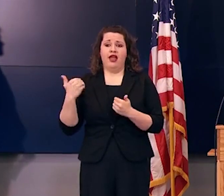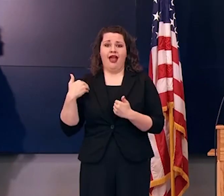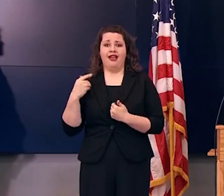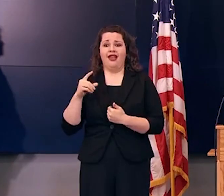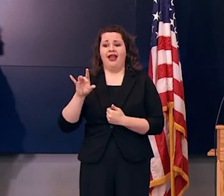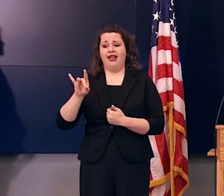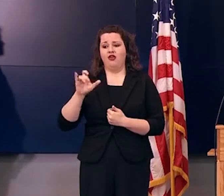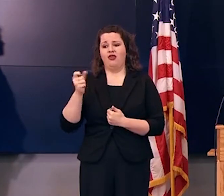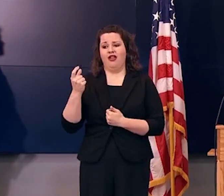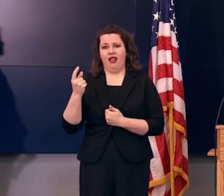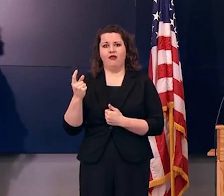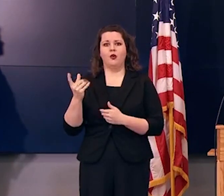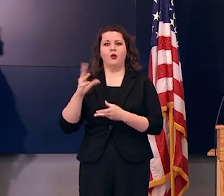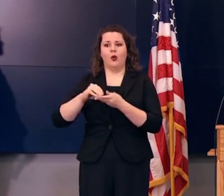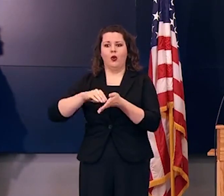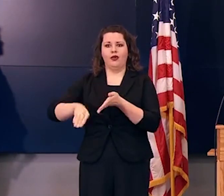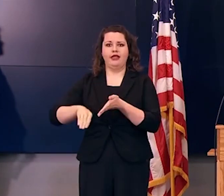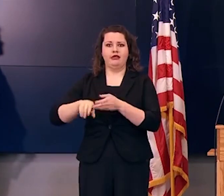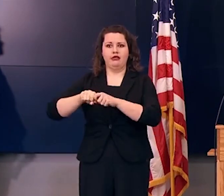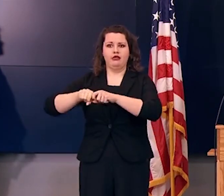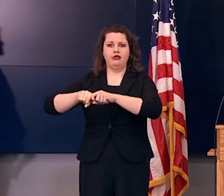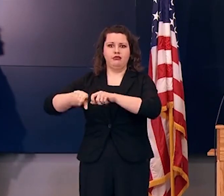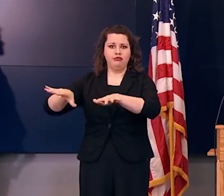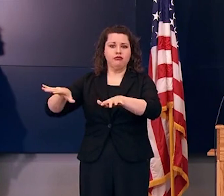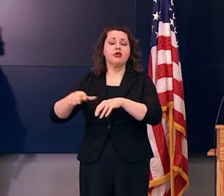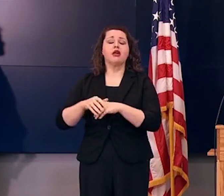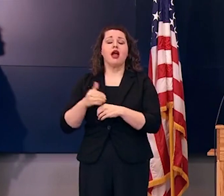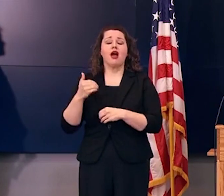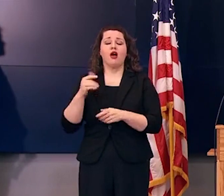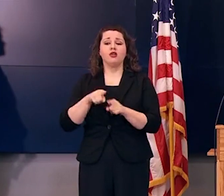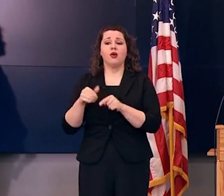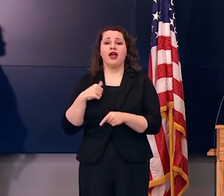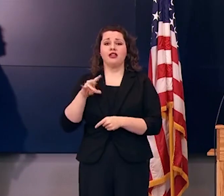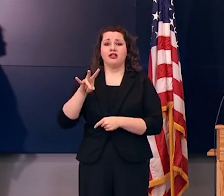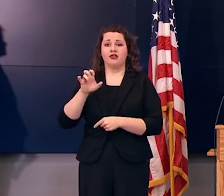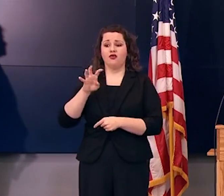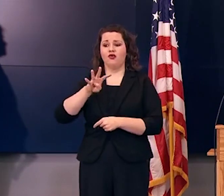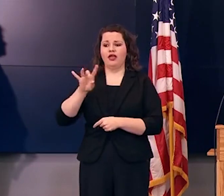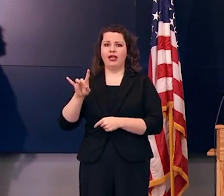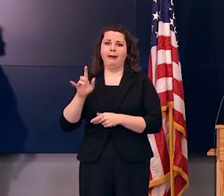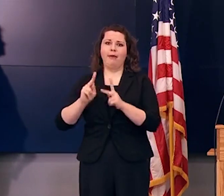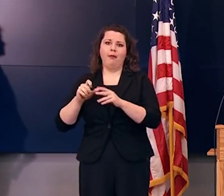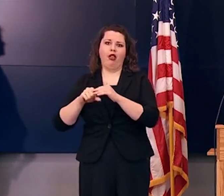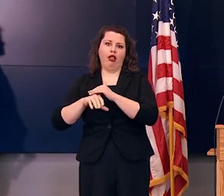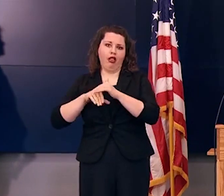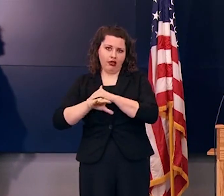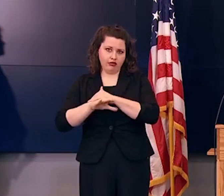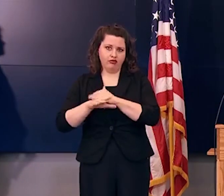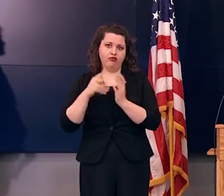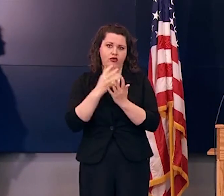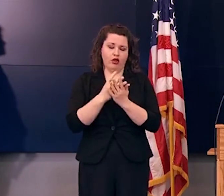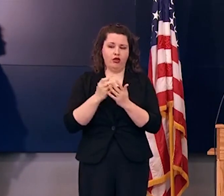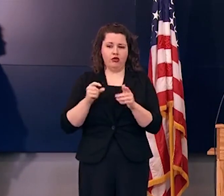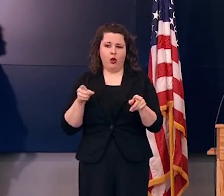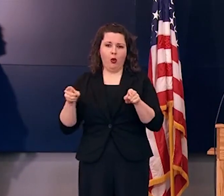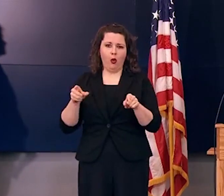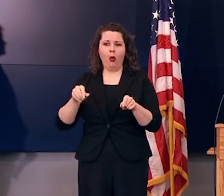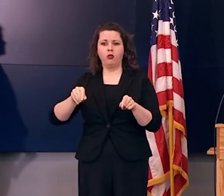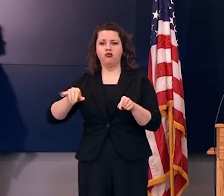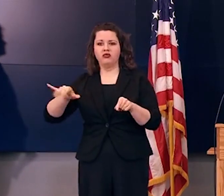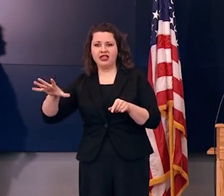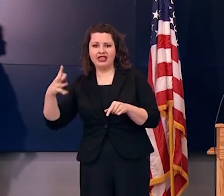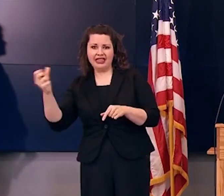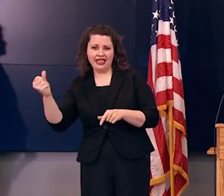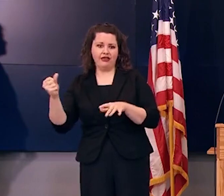811 total releases. We also had 748 admissions. We are working closely with the Board of